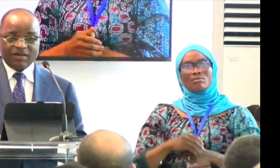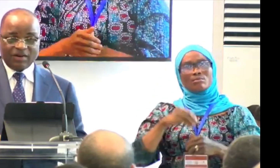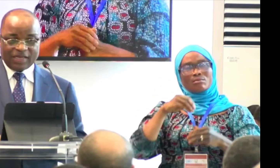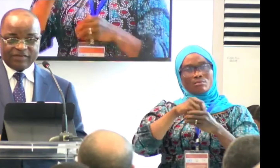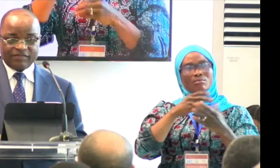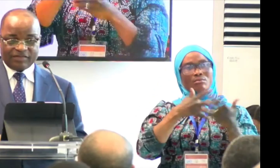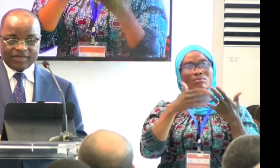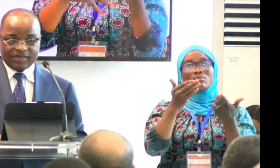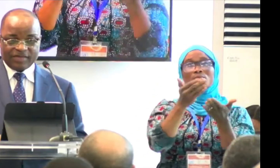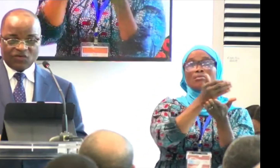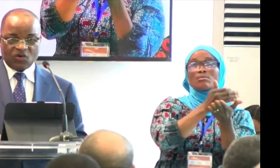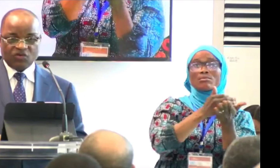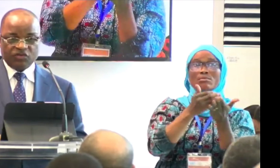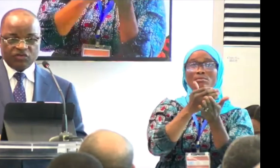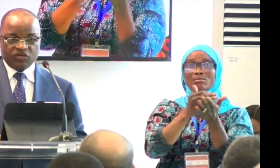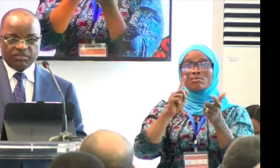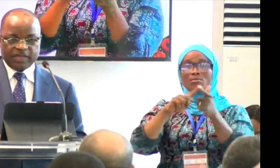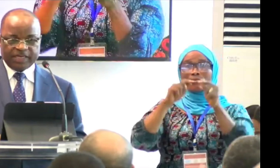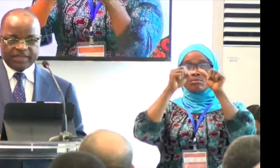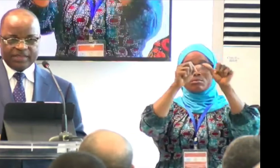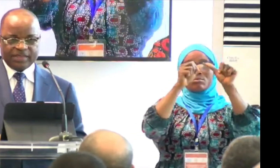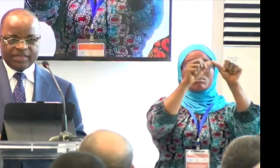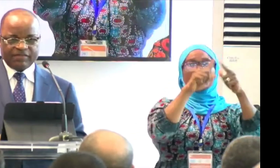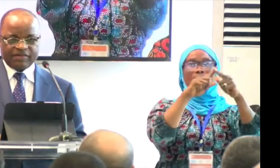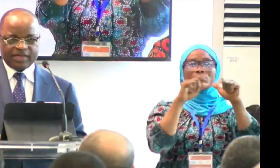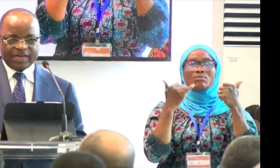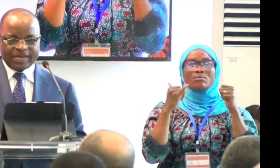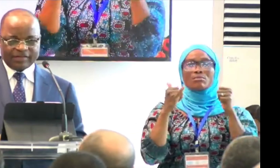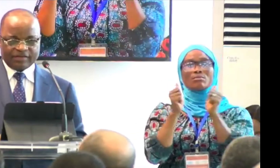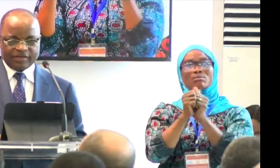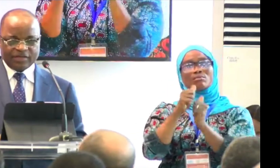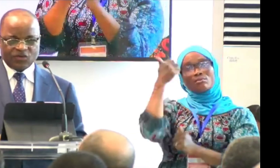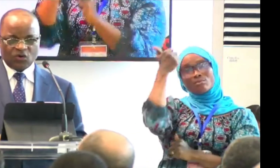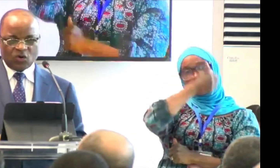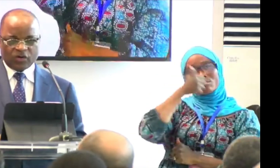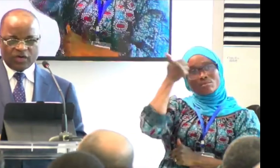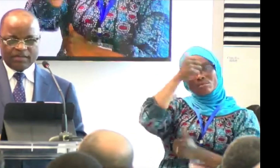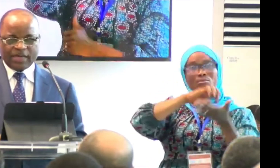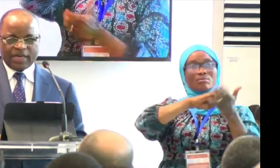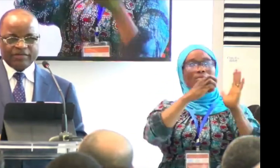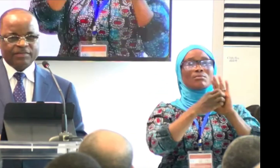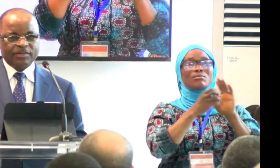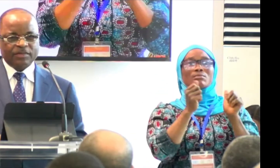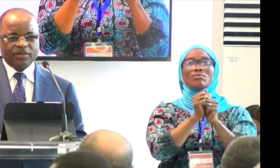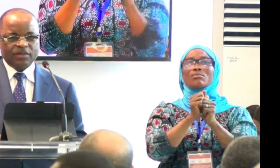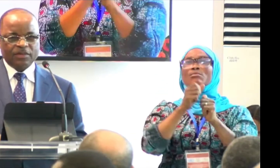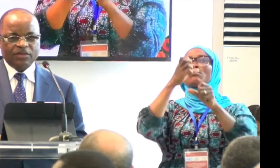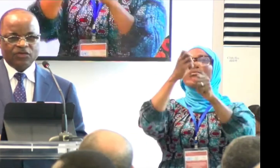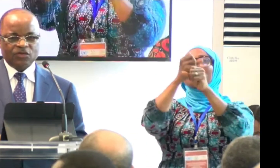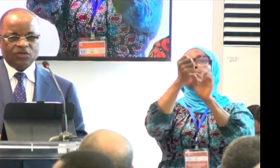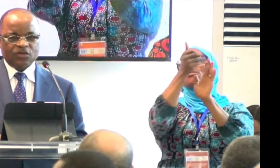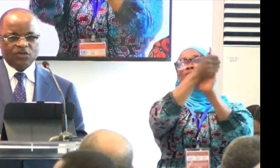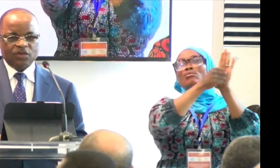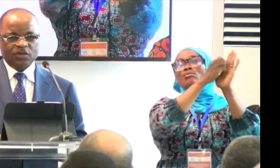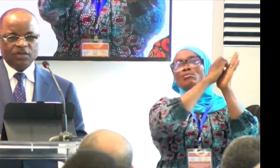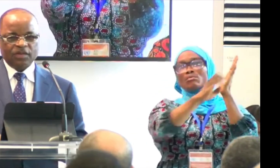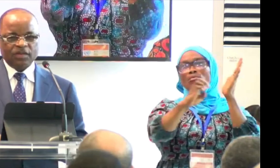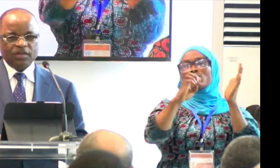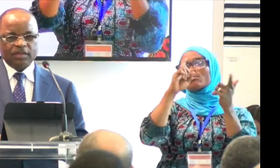individually and collectively, continue to plead Africa case, hold them accountable